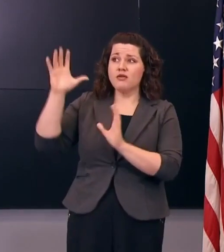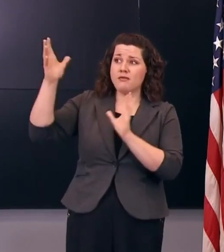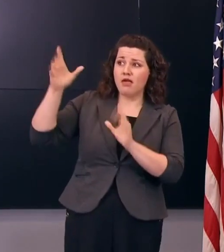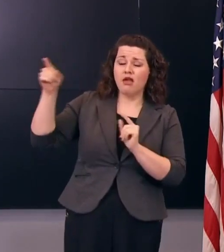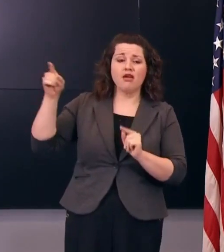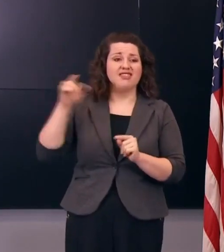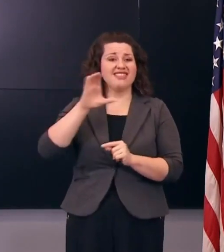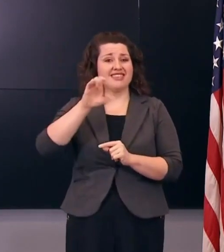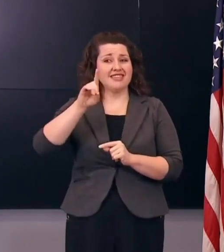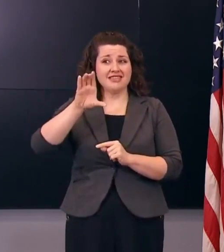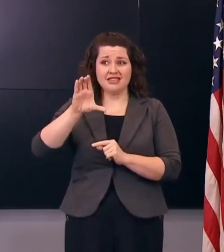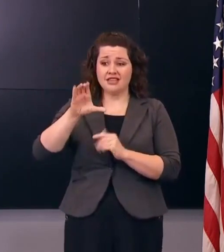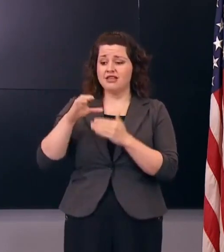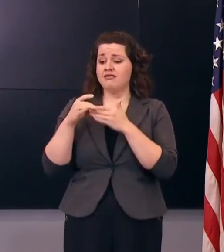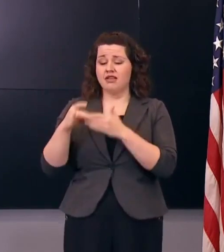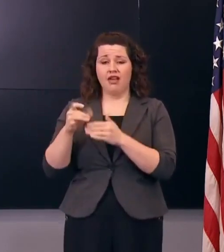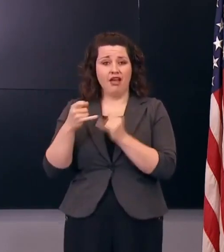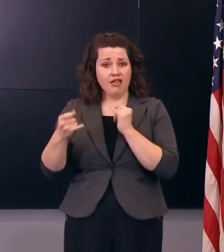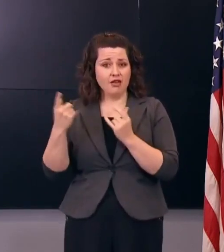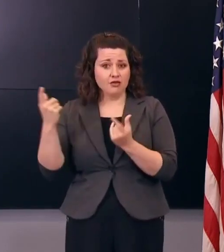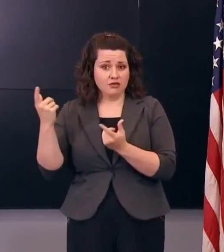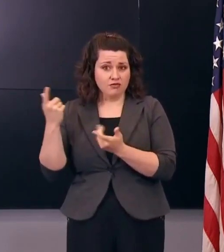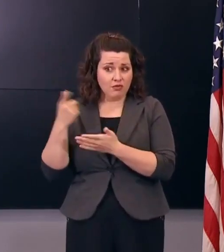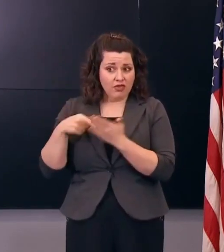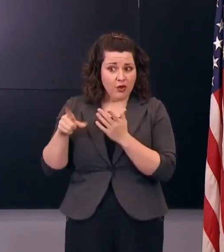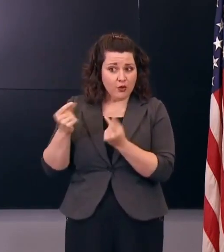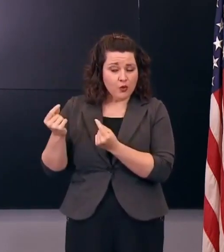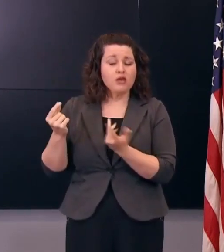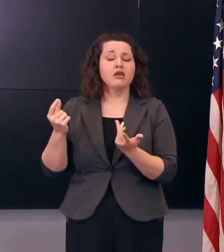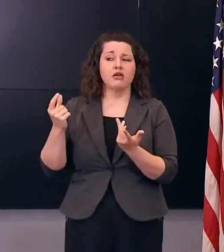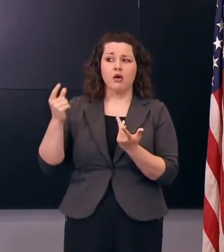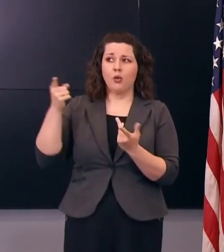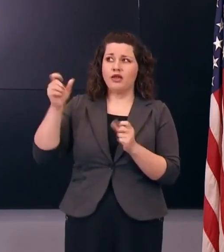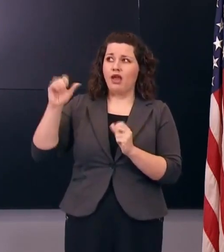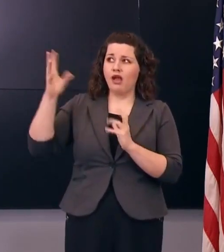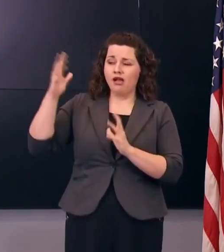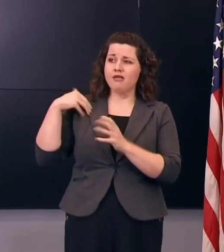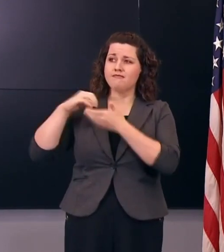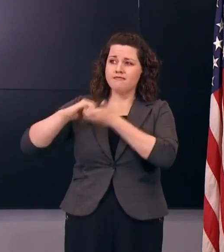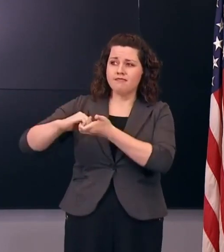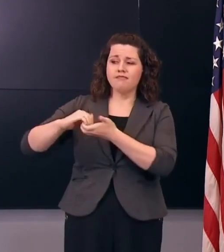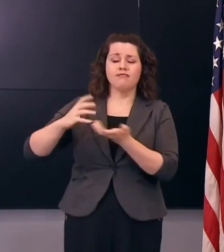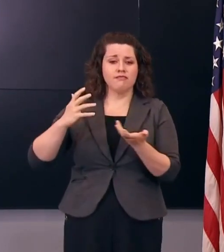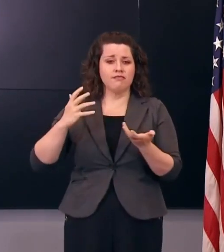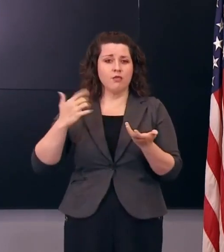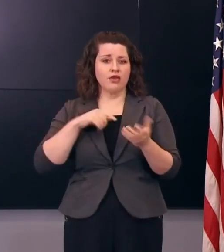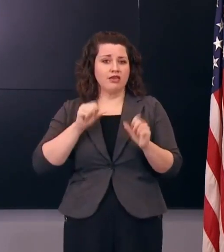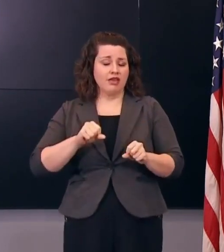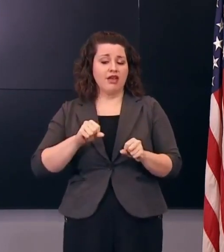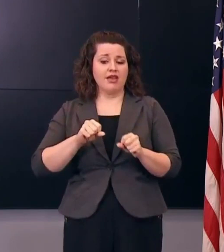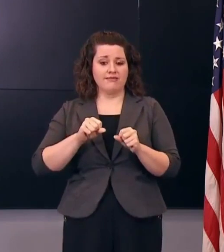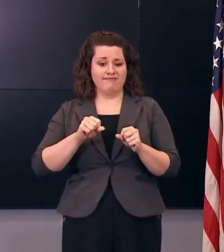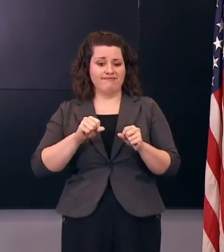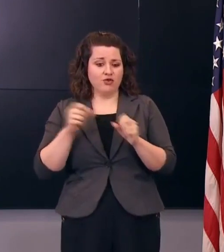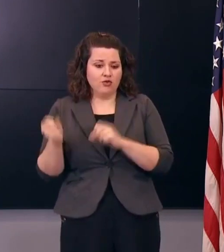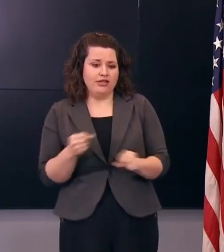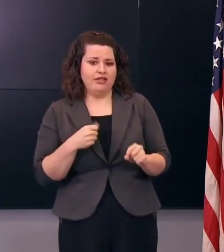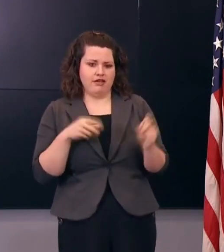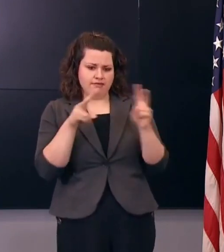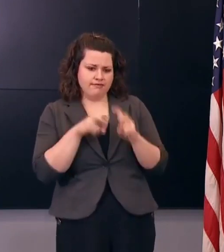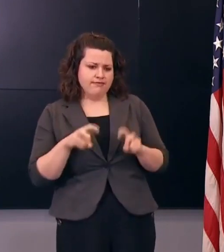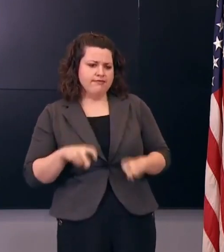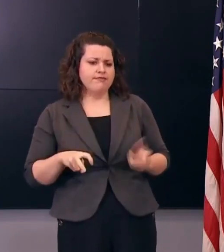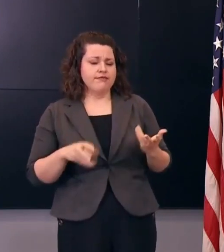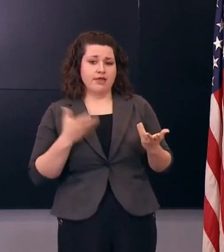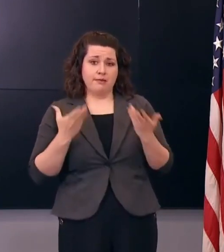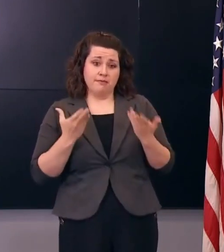some of the CDC guidelines are, then I hope that's really how we can strategically and systematically maybe look at areas that